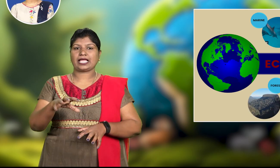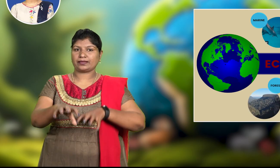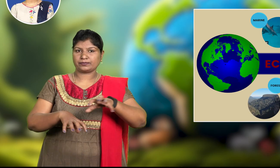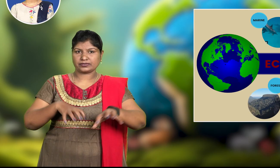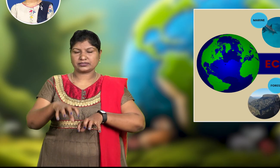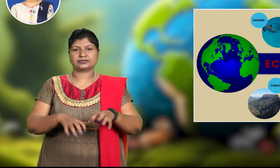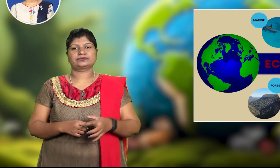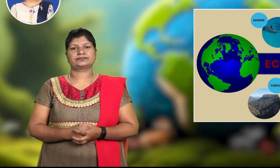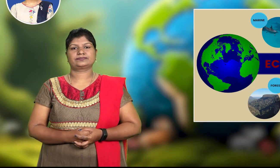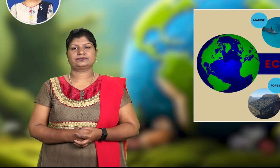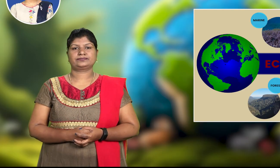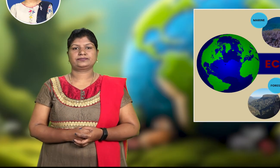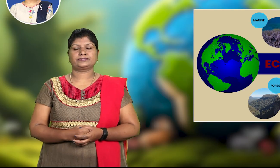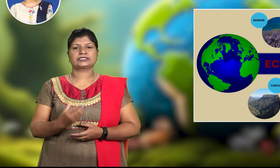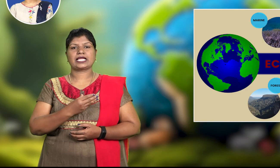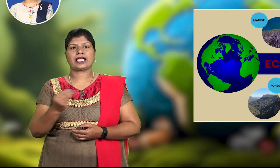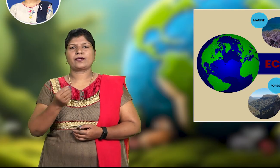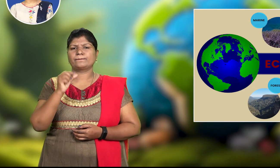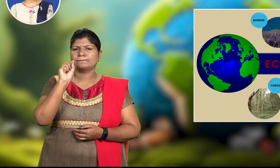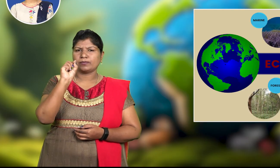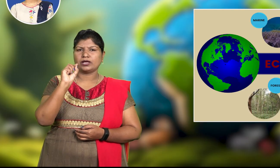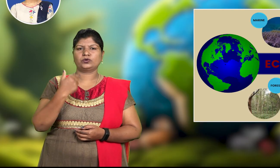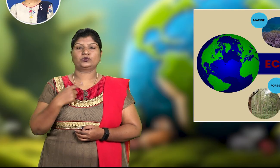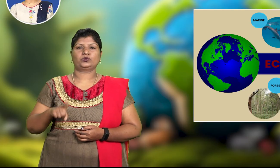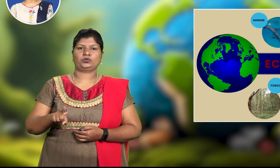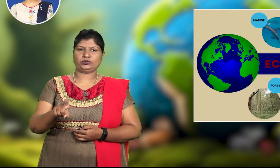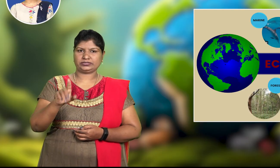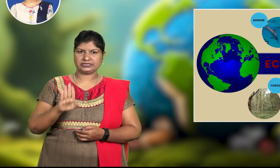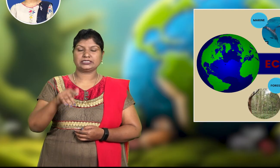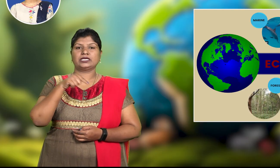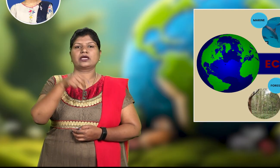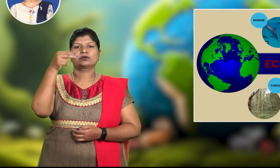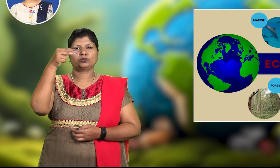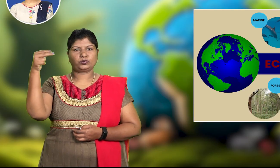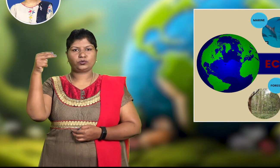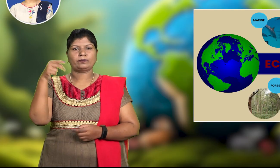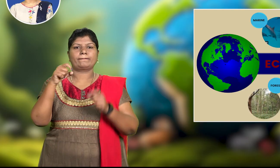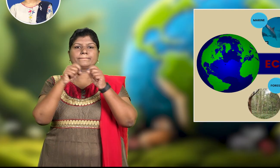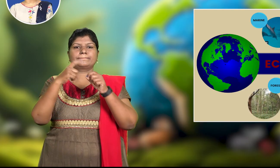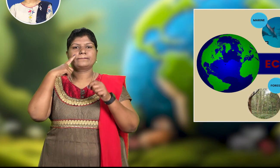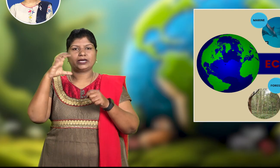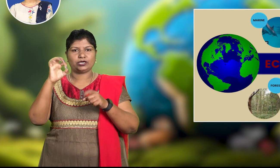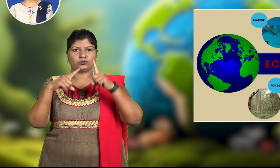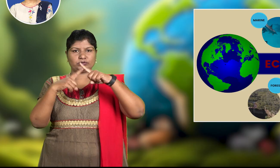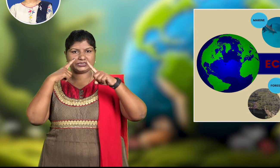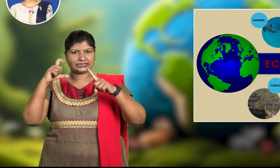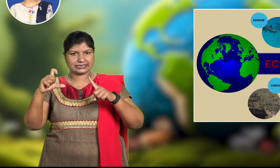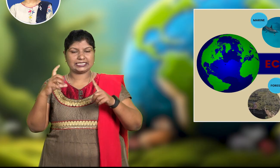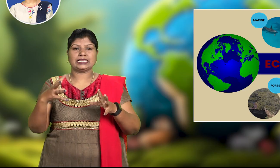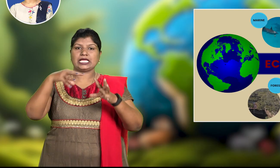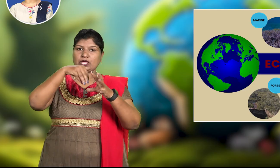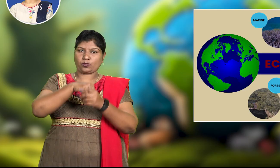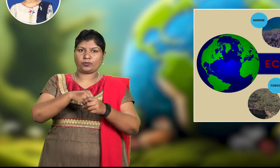animals, and microorganisms are known as biotic components of